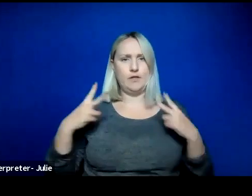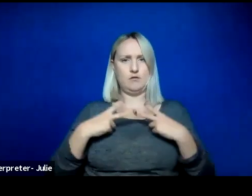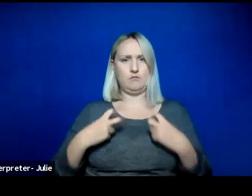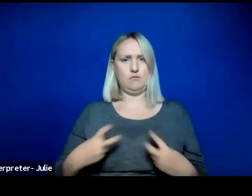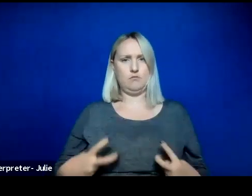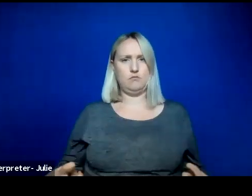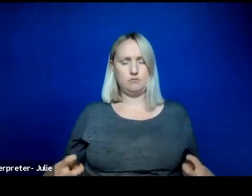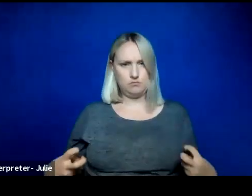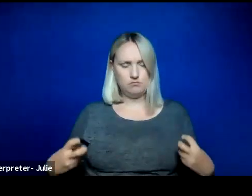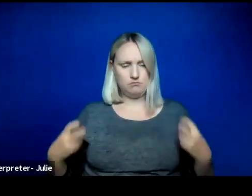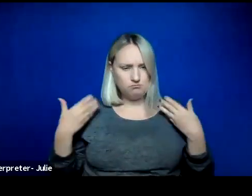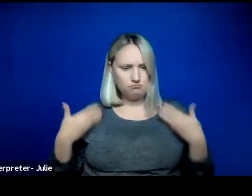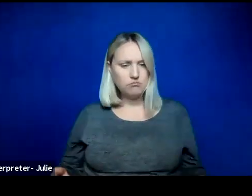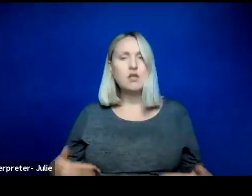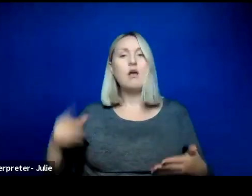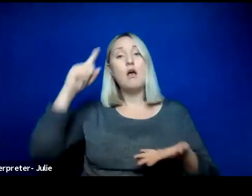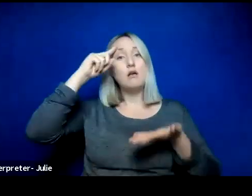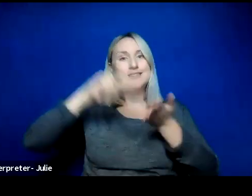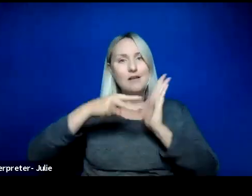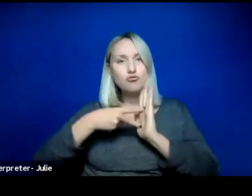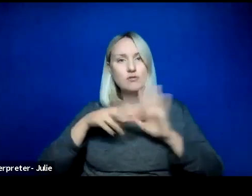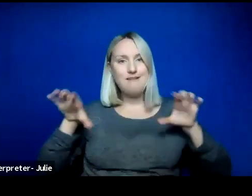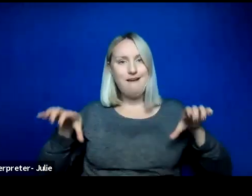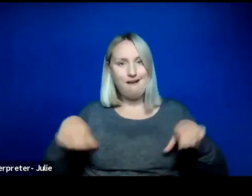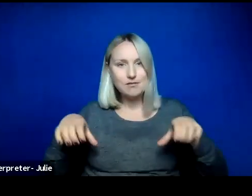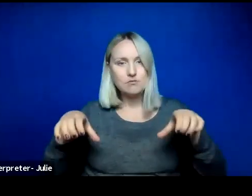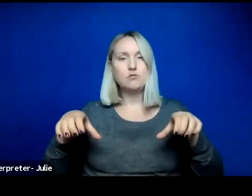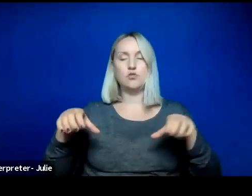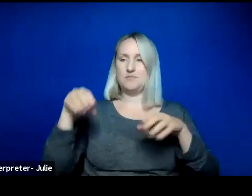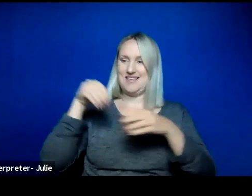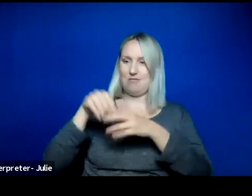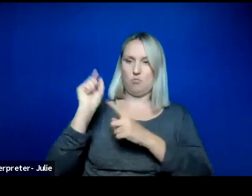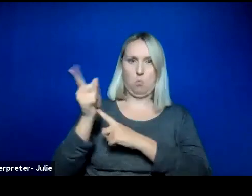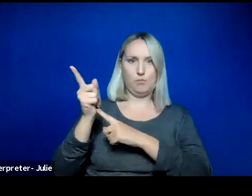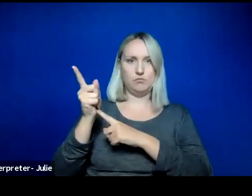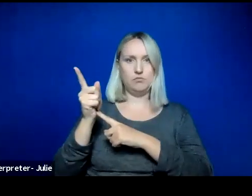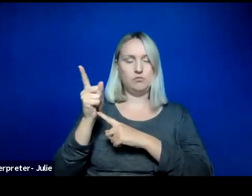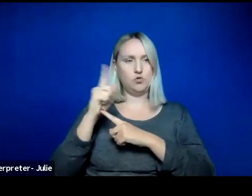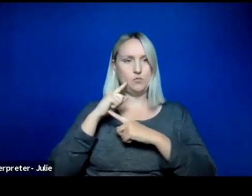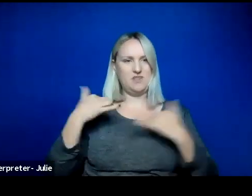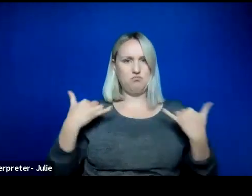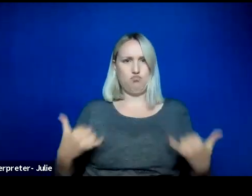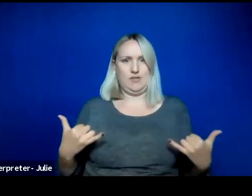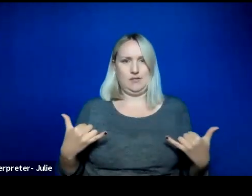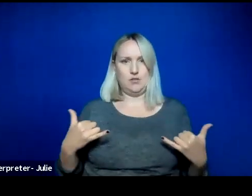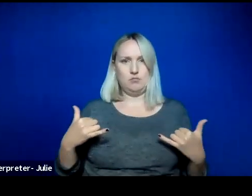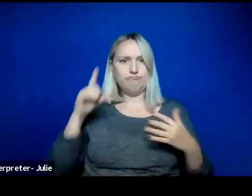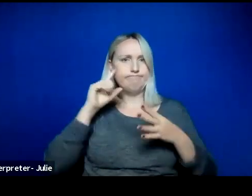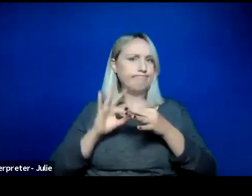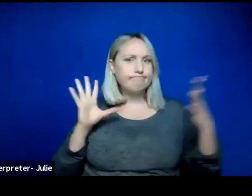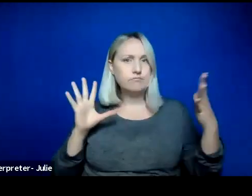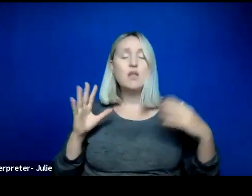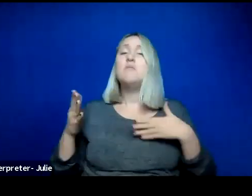is and intentionally acting to be in the moment, to be present. So, no matter what